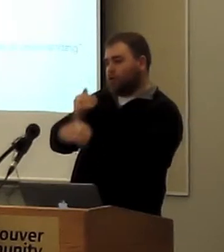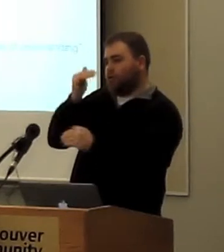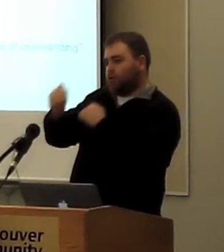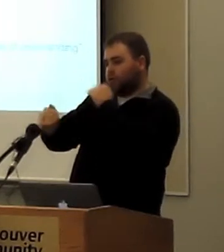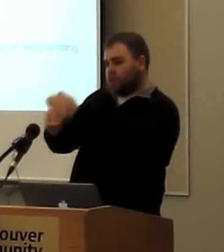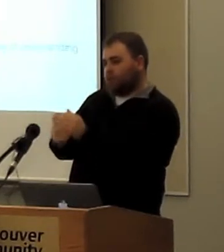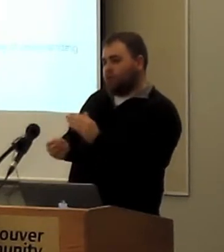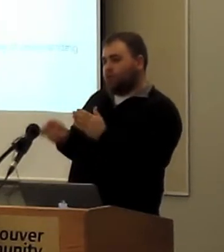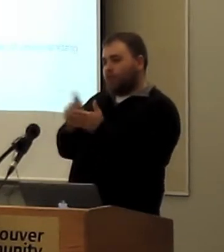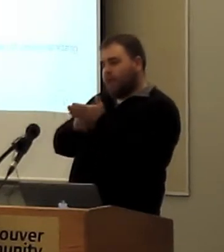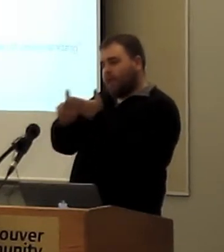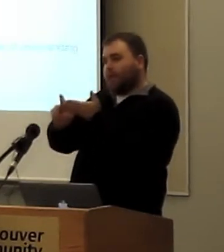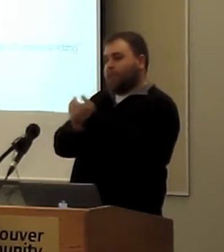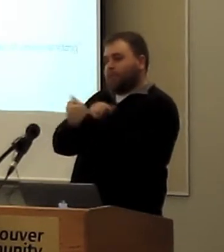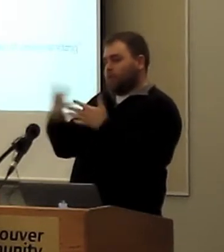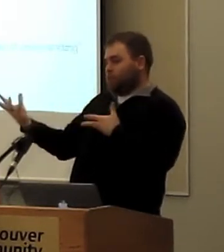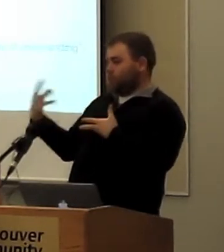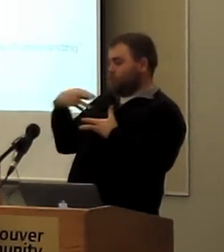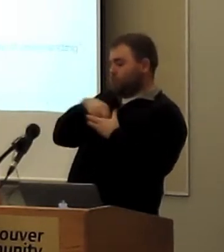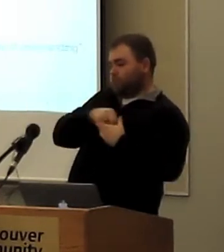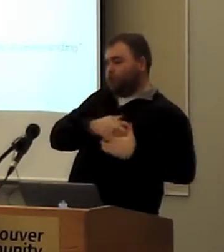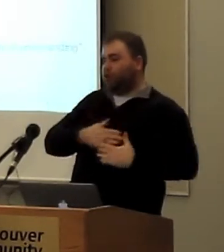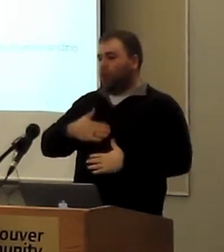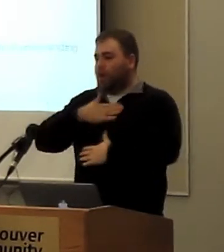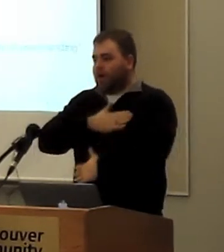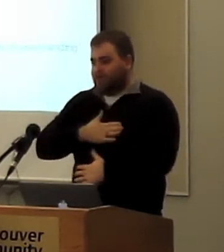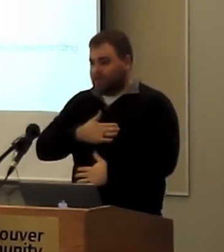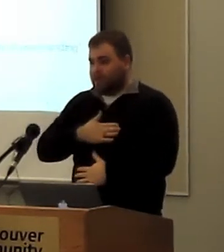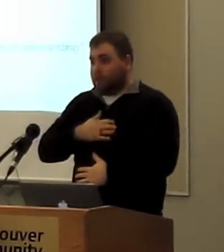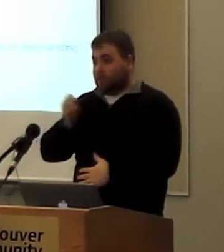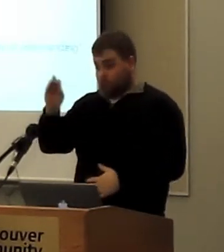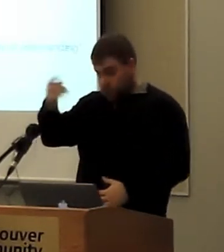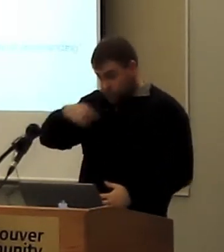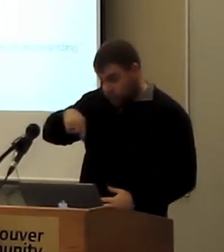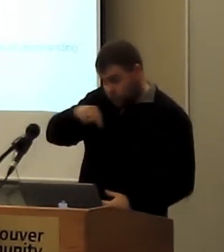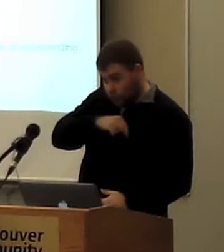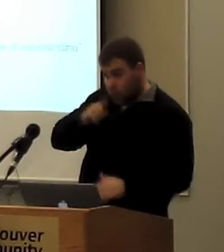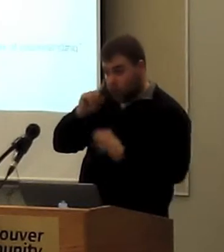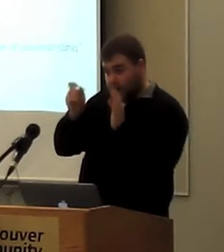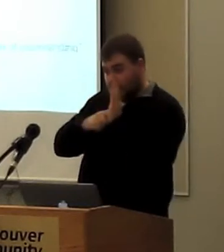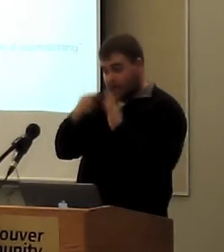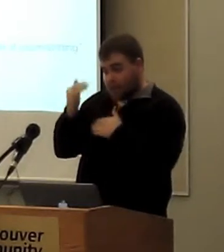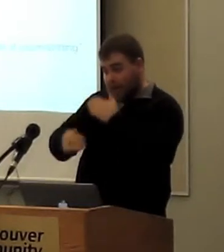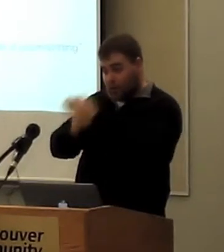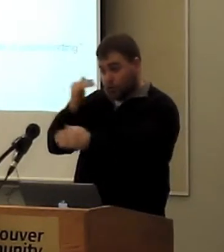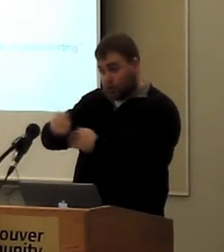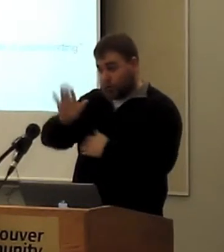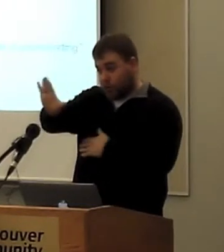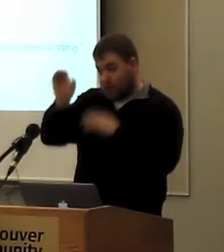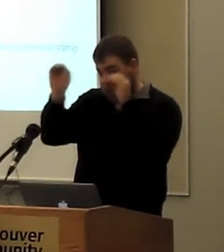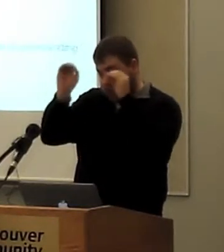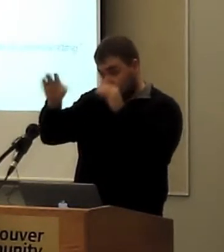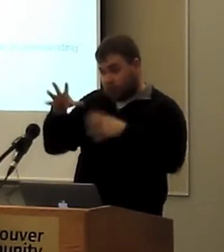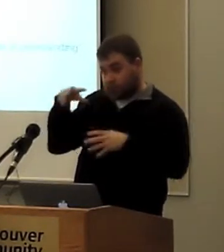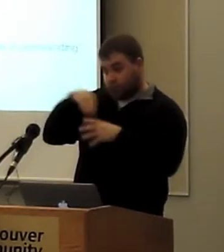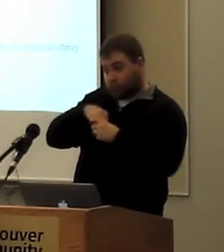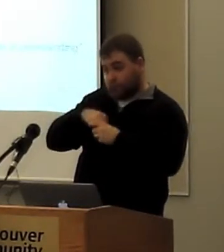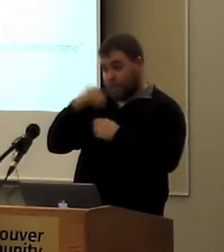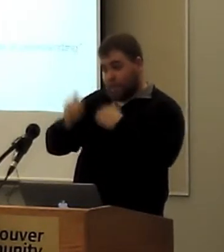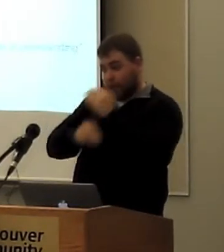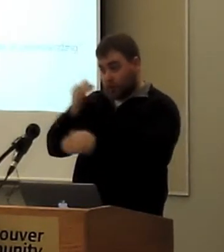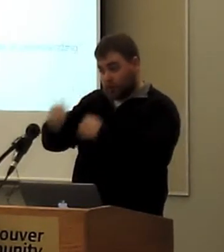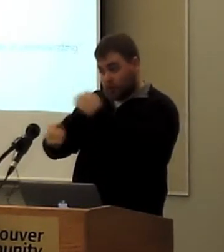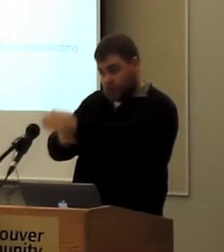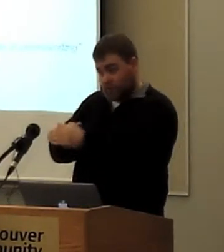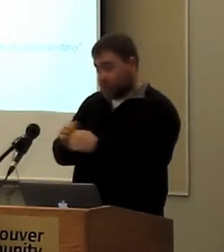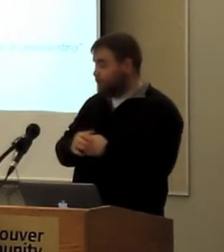of course. So are we identifying the patterns within whatever it is we're teaching? And the last tool we'll just briefly speak to today